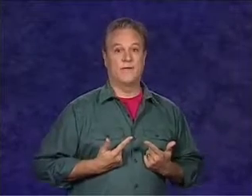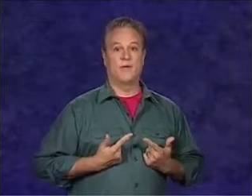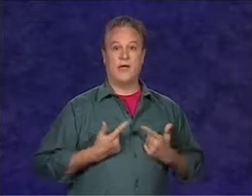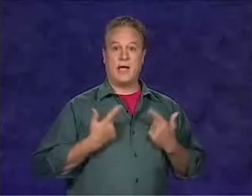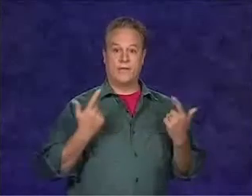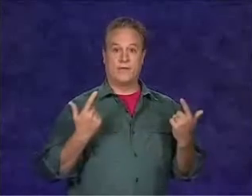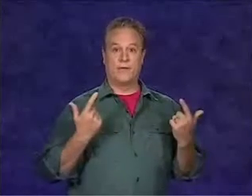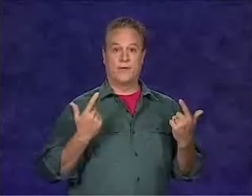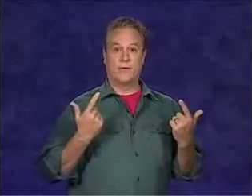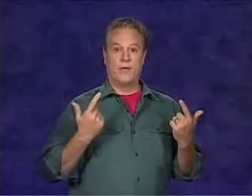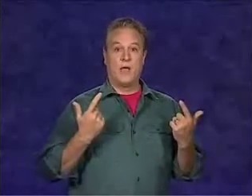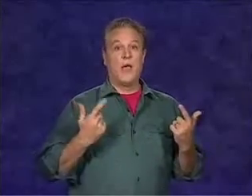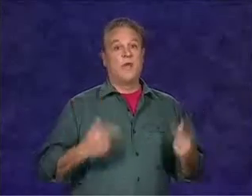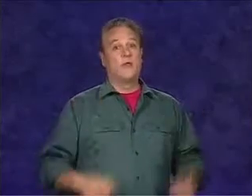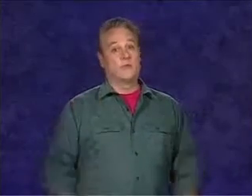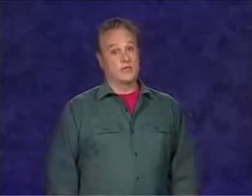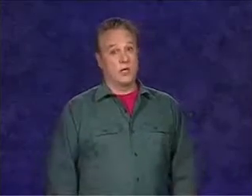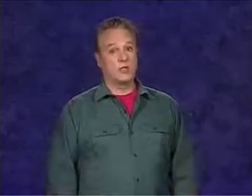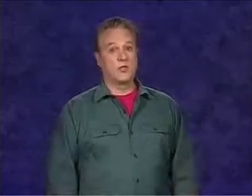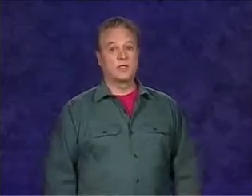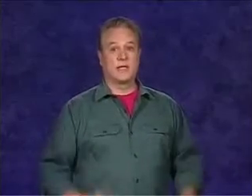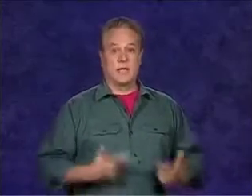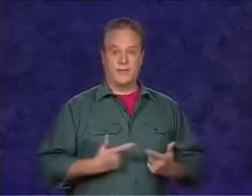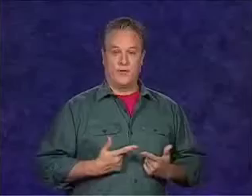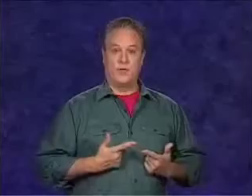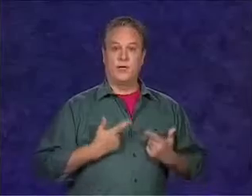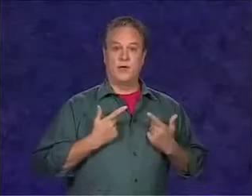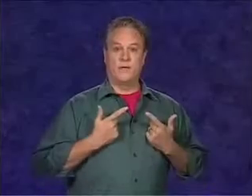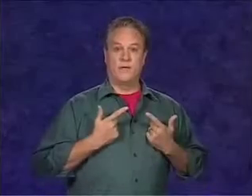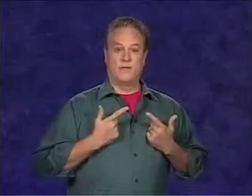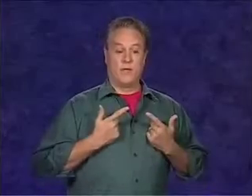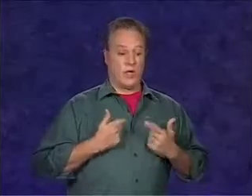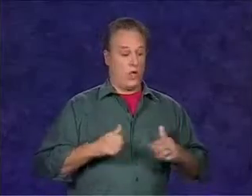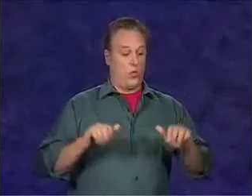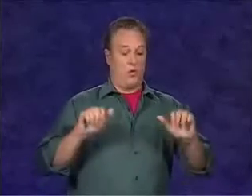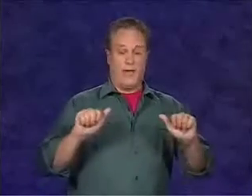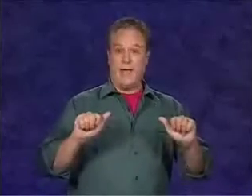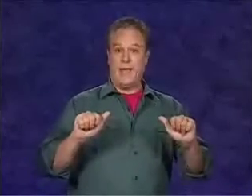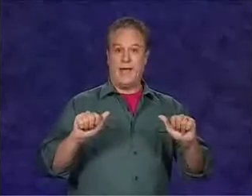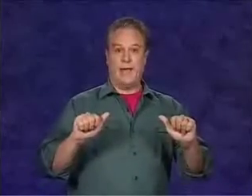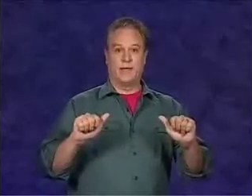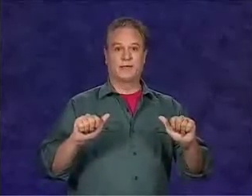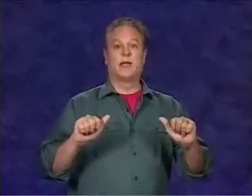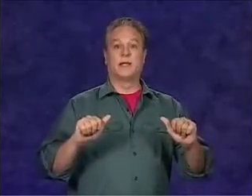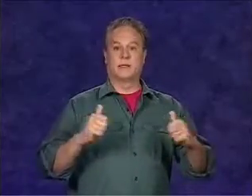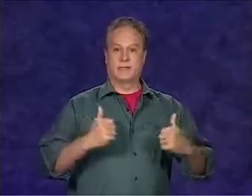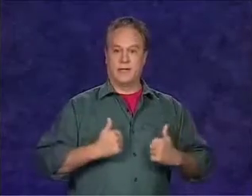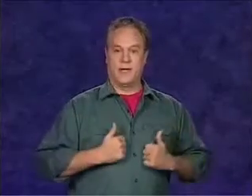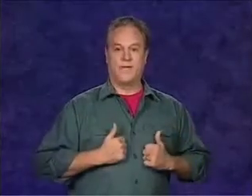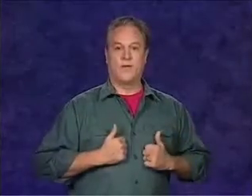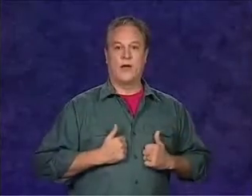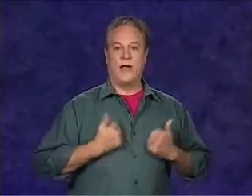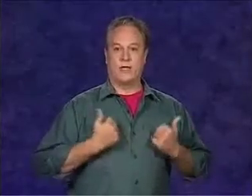for life. This is also the sign for live. With A hands, it's the sign for